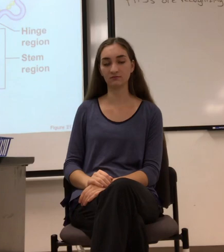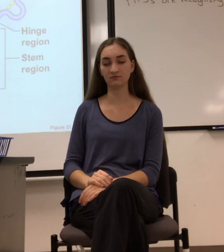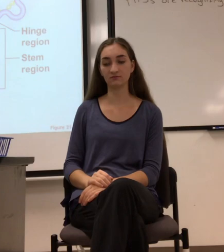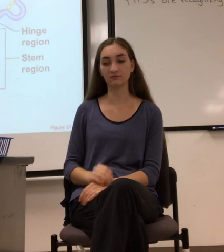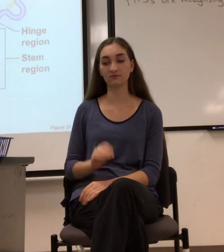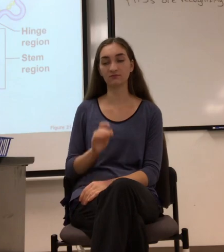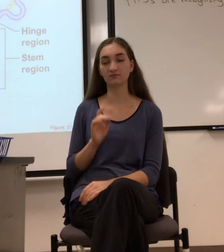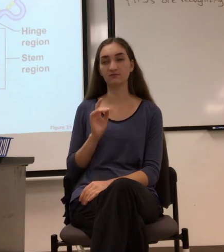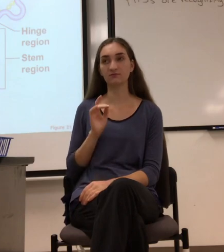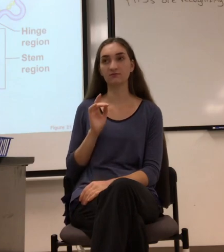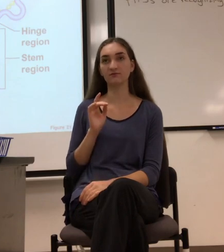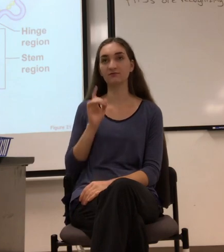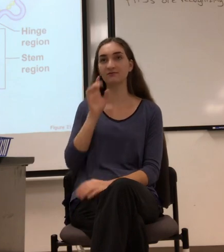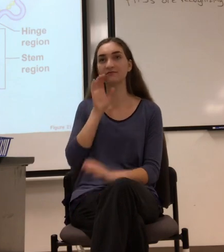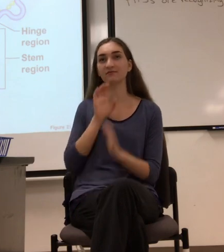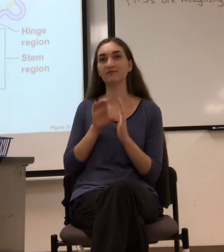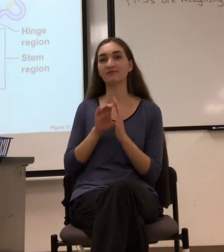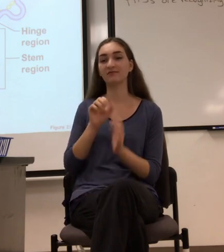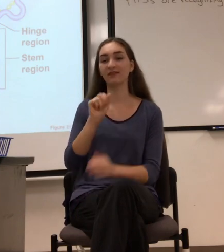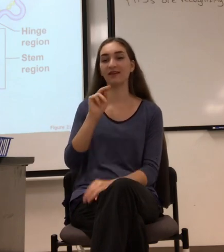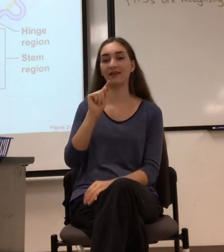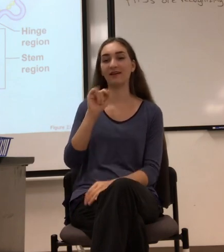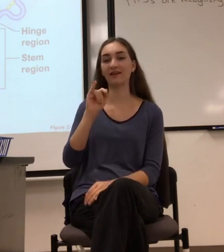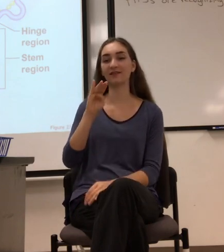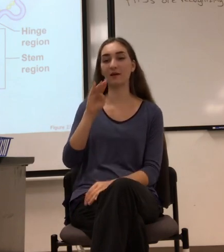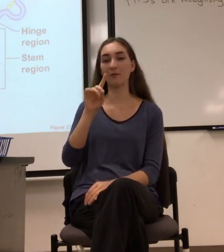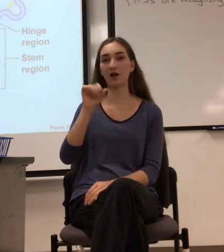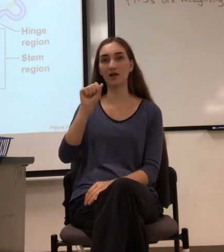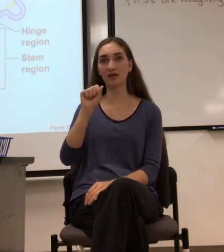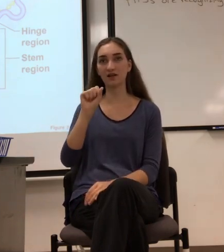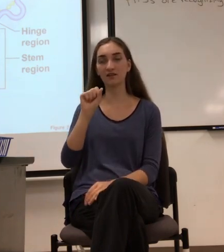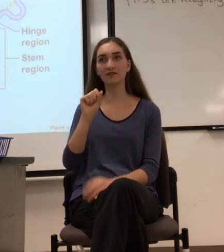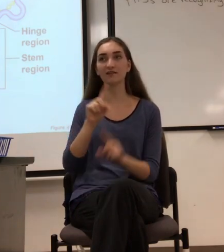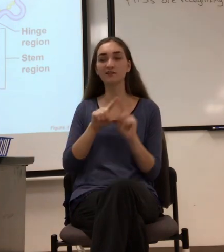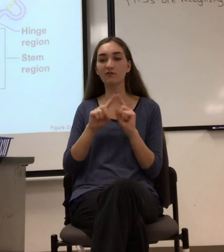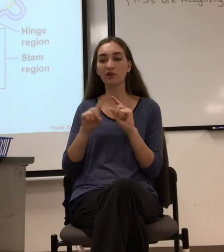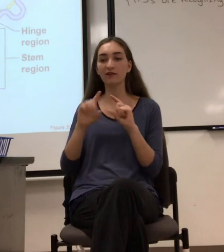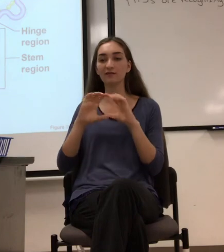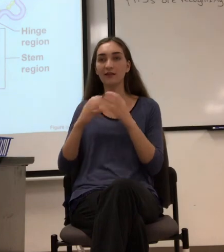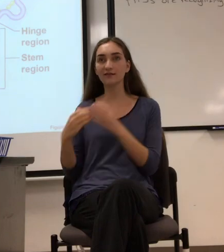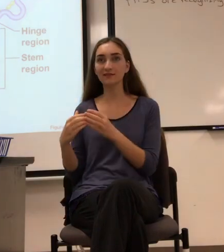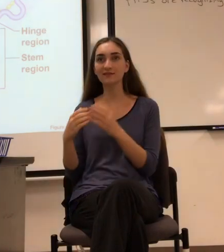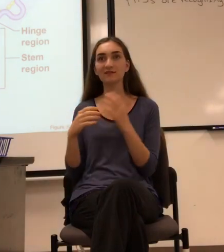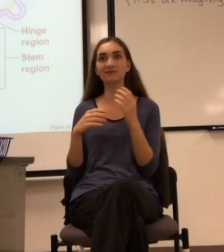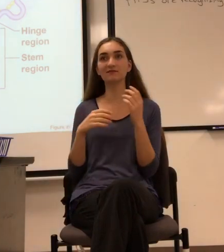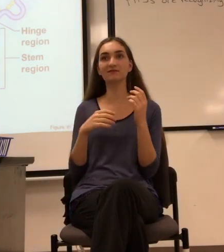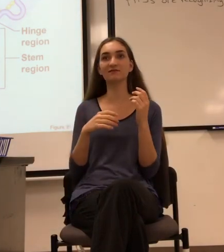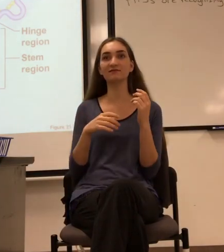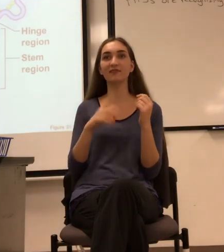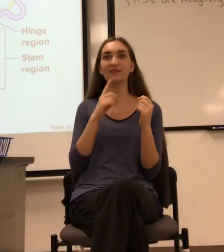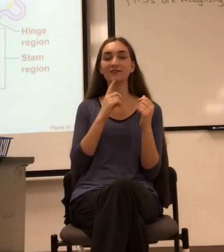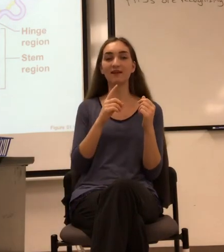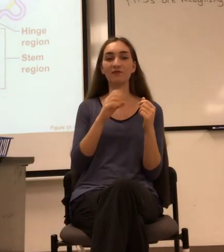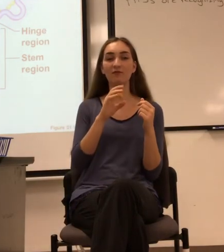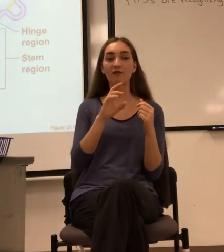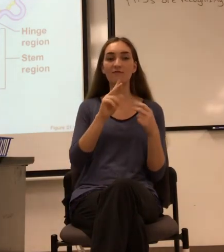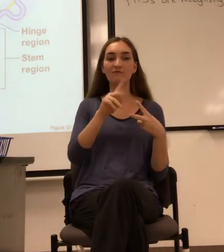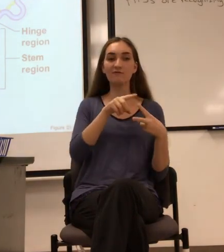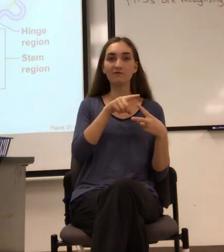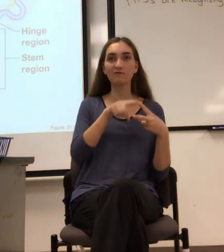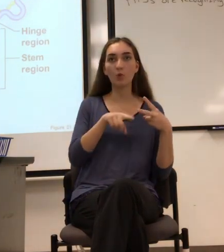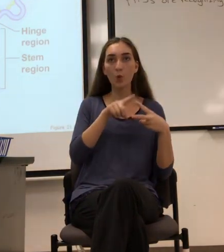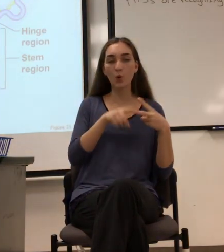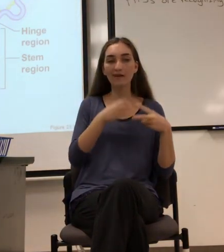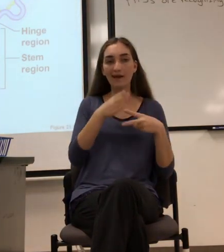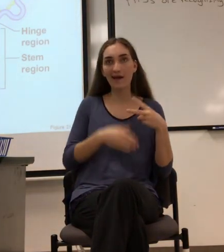an antibody, and there's different classes. I mean, I kind of said that the forked end is a specific end, and I said this is the non-specific end that bumps